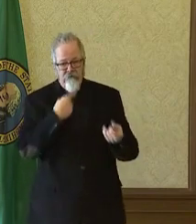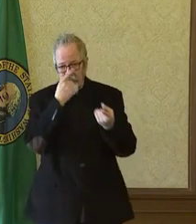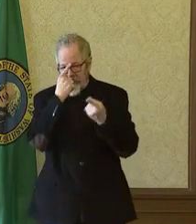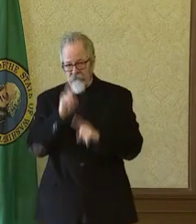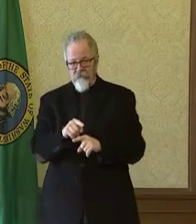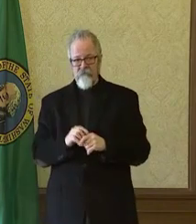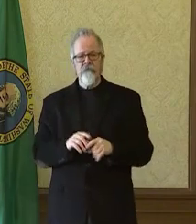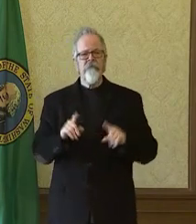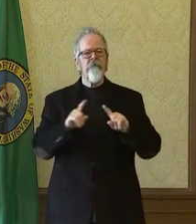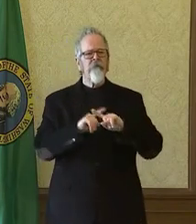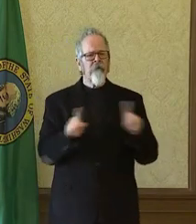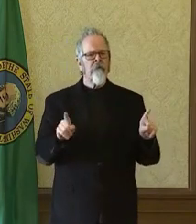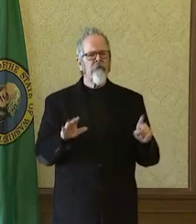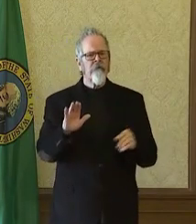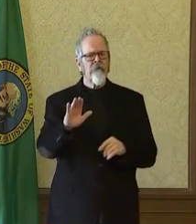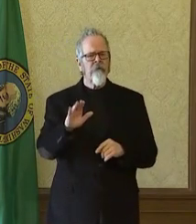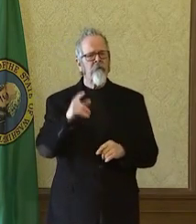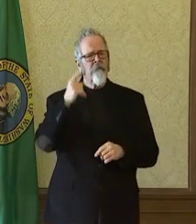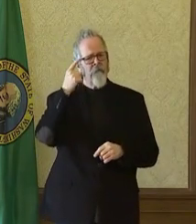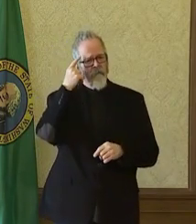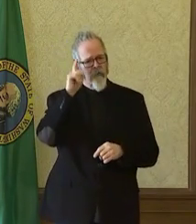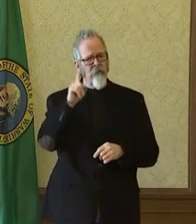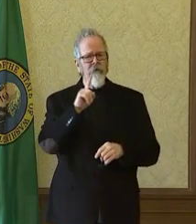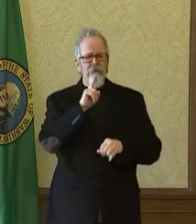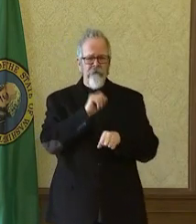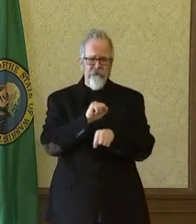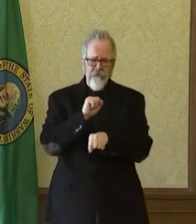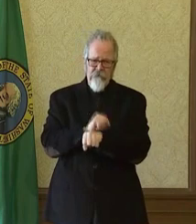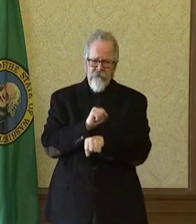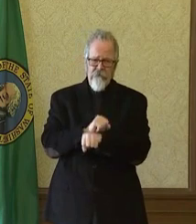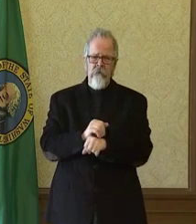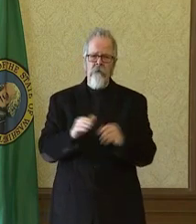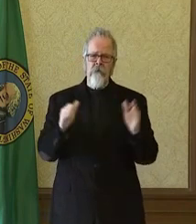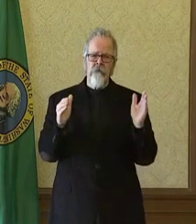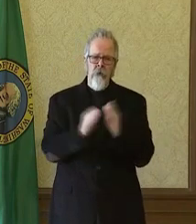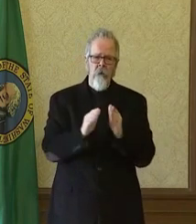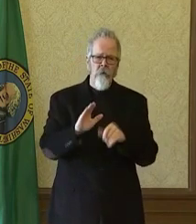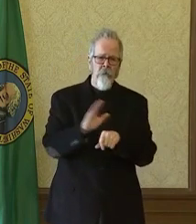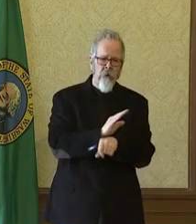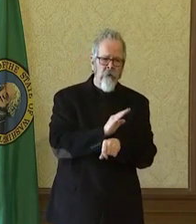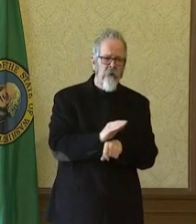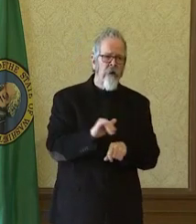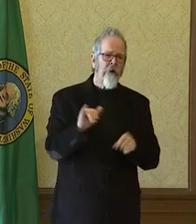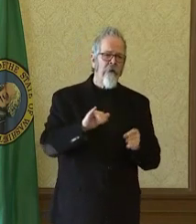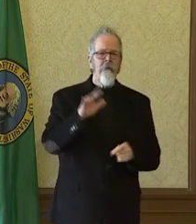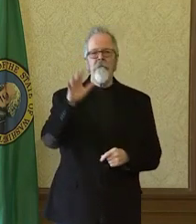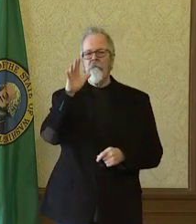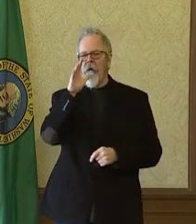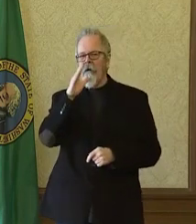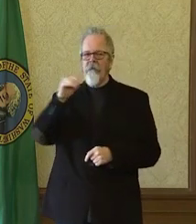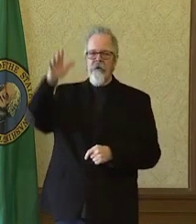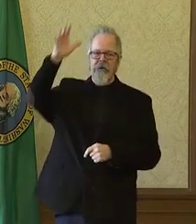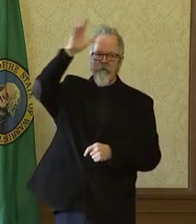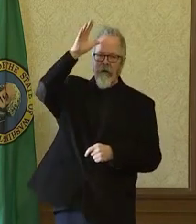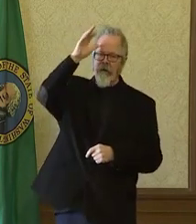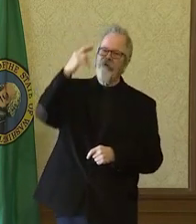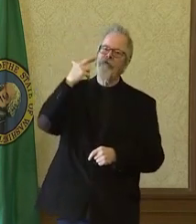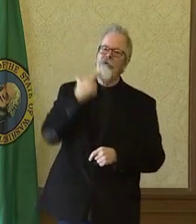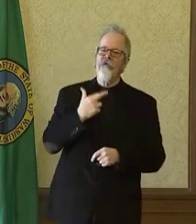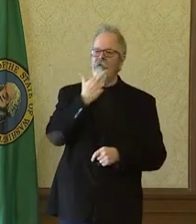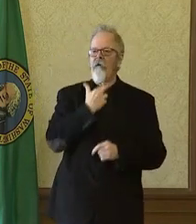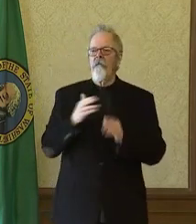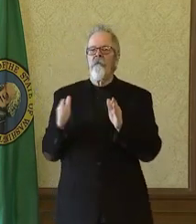won't be small to them. It could be life-changing. So I'm glad we're able to do this, but we are going to require much